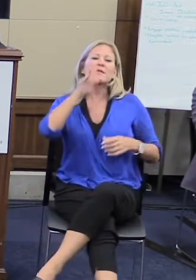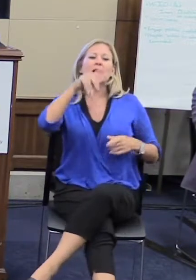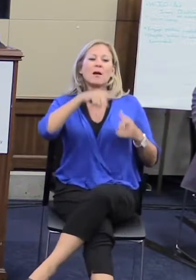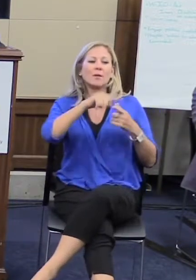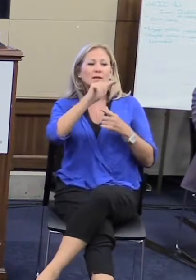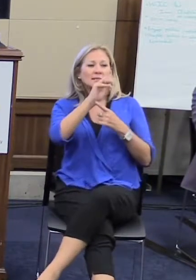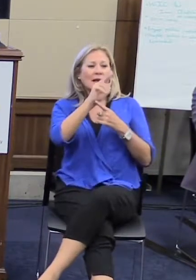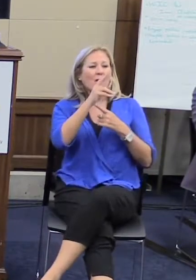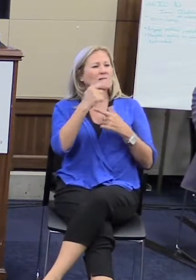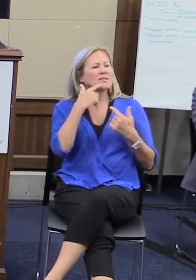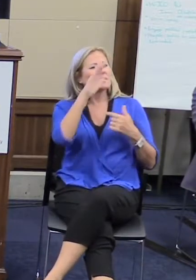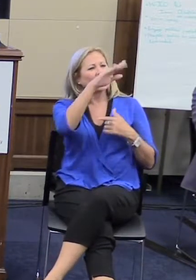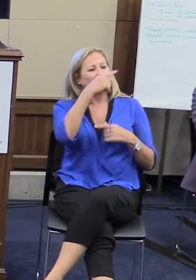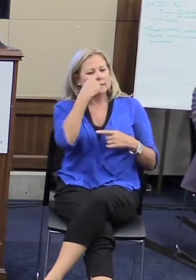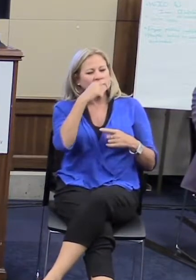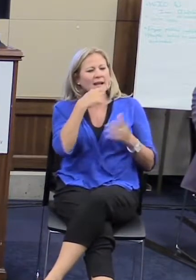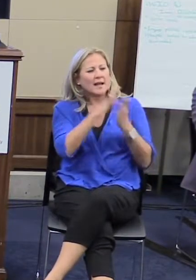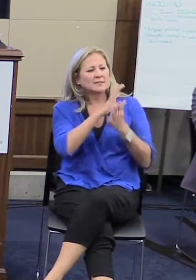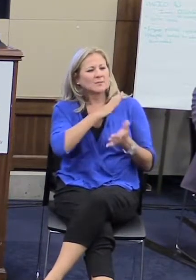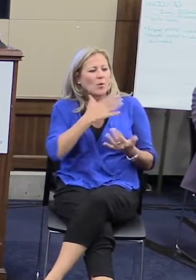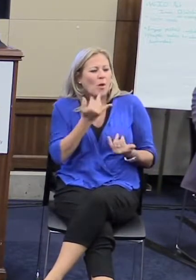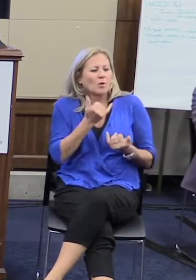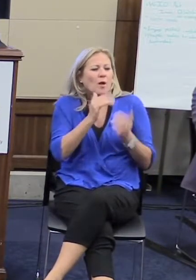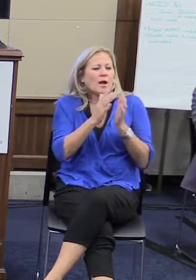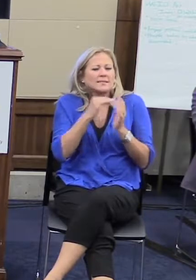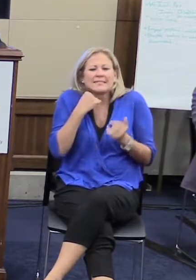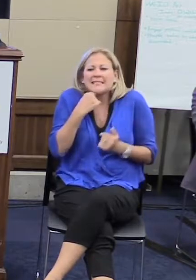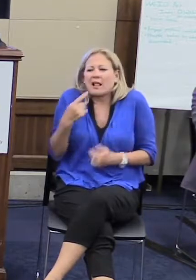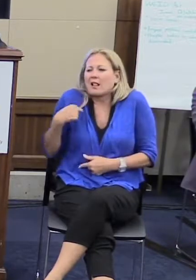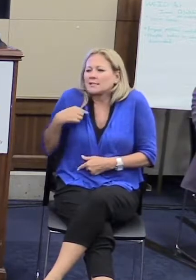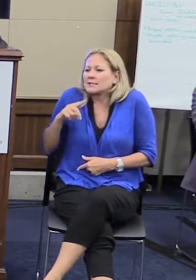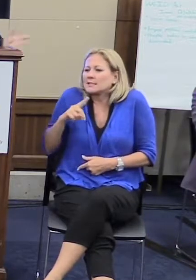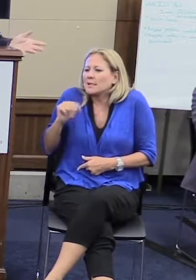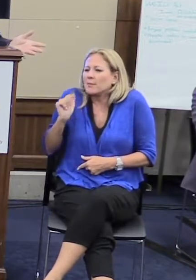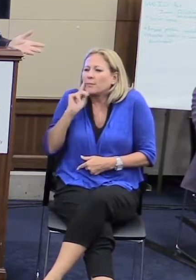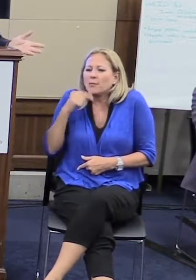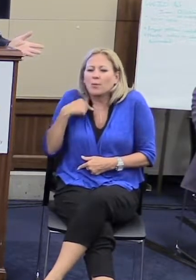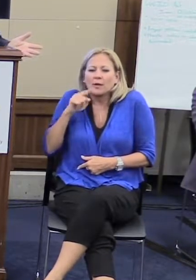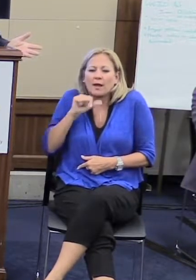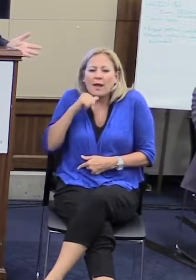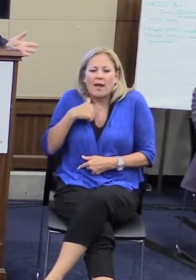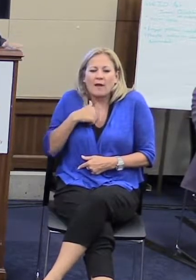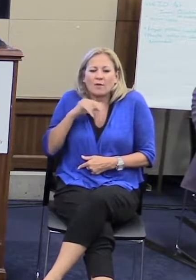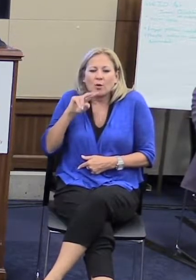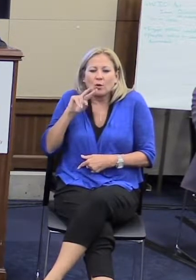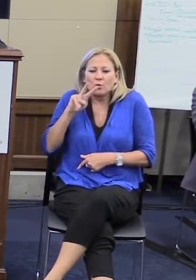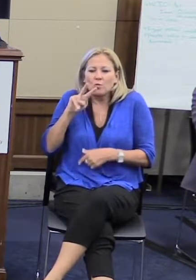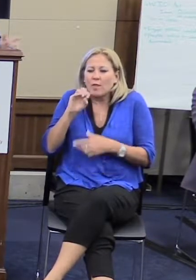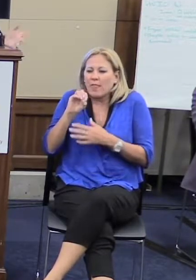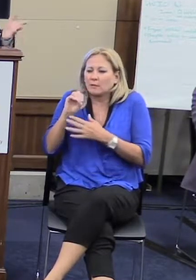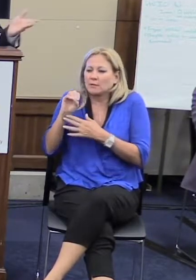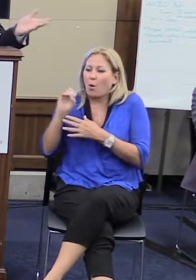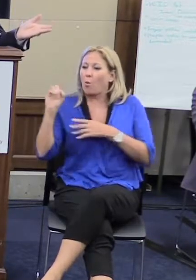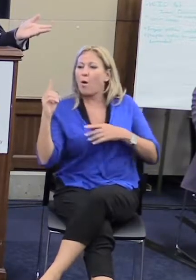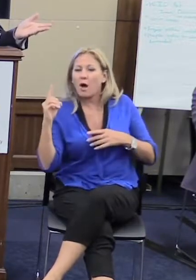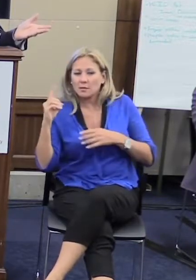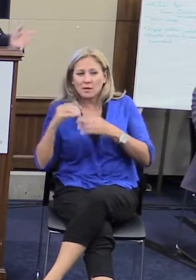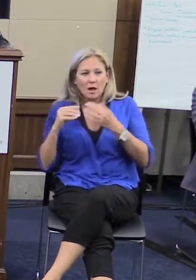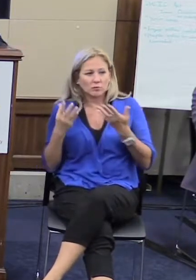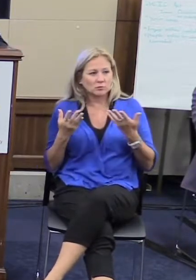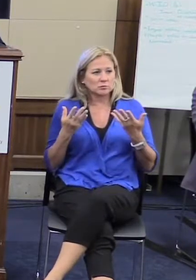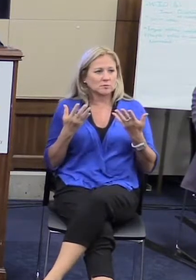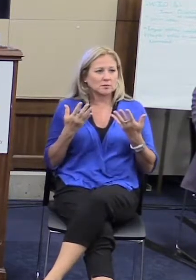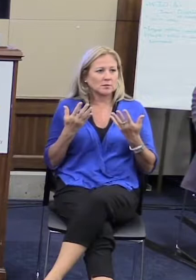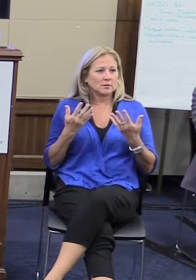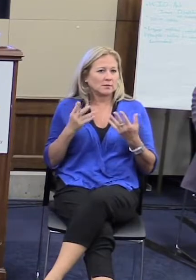who are disabled that they can't have $2,001? Why do you do that? Because no one can answer it. And at least we could get it